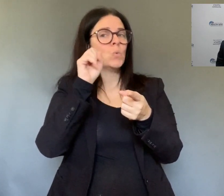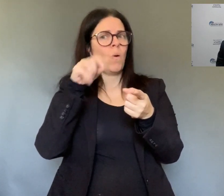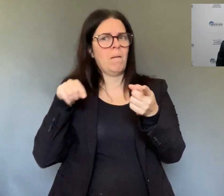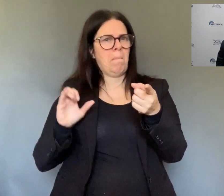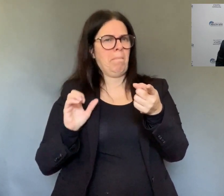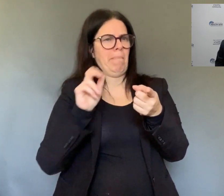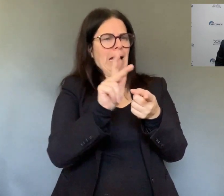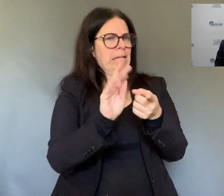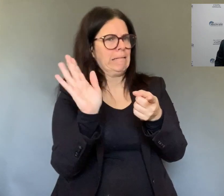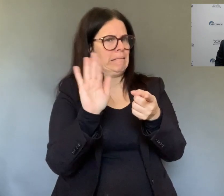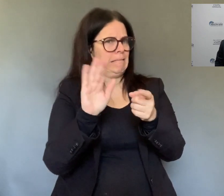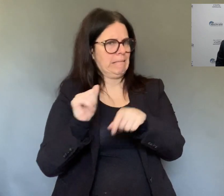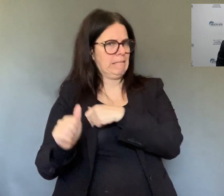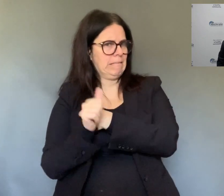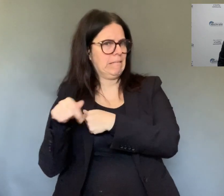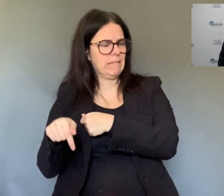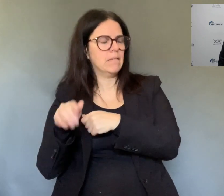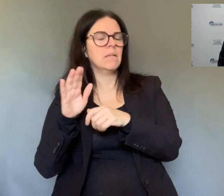is happening.